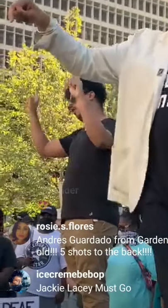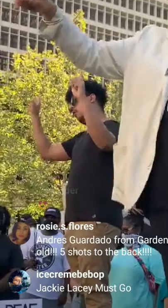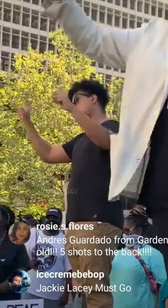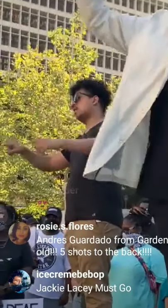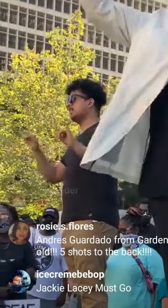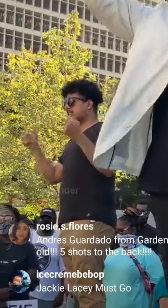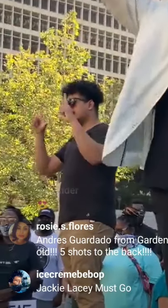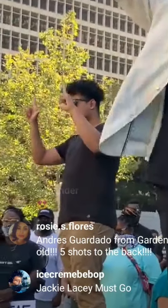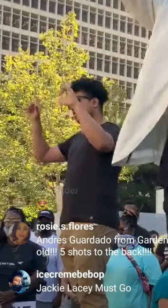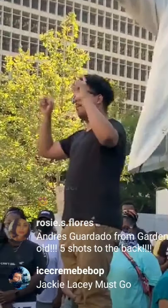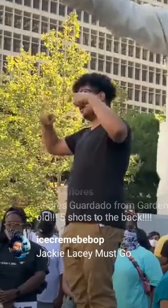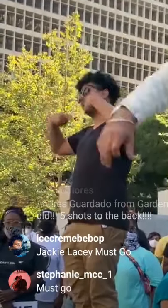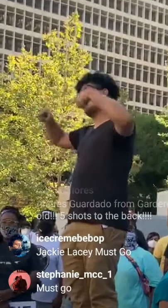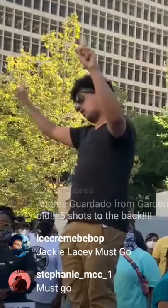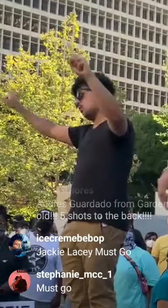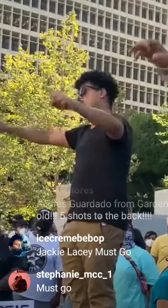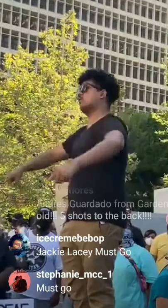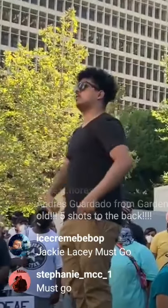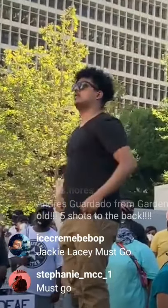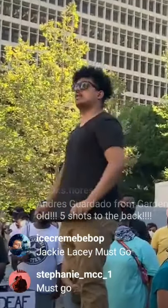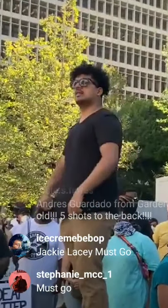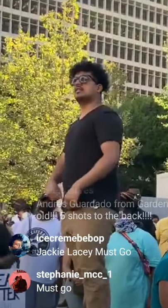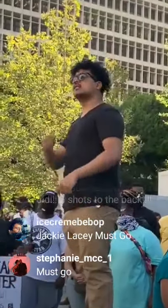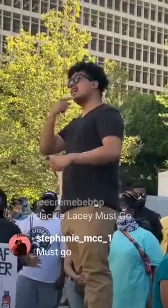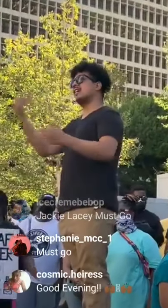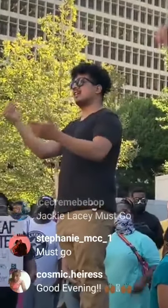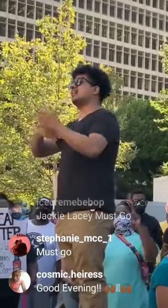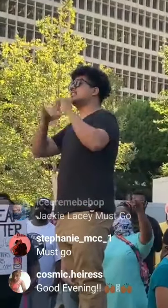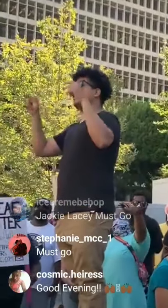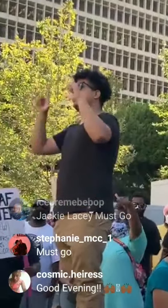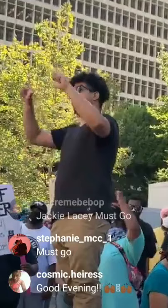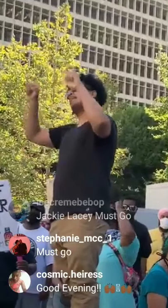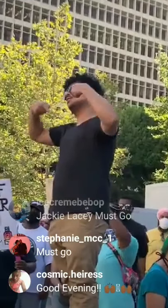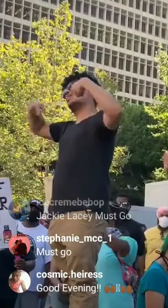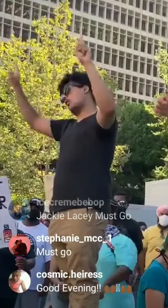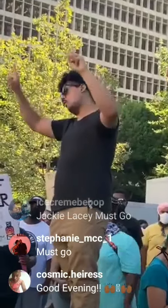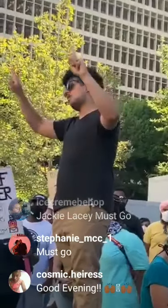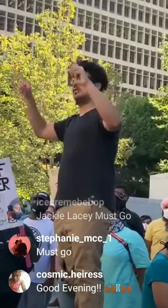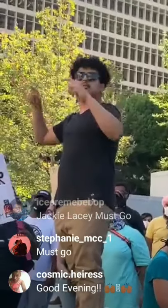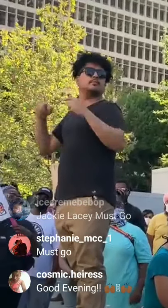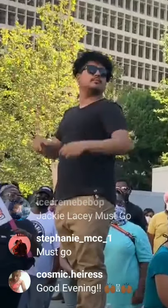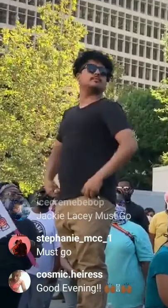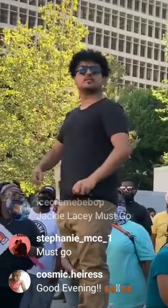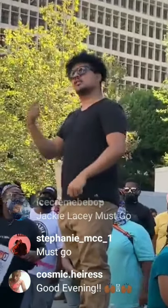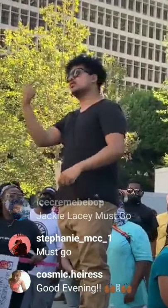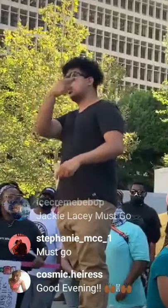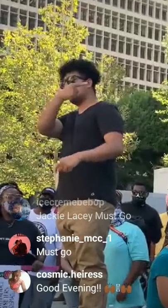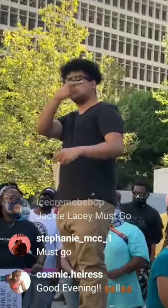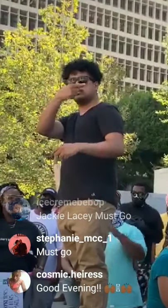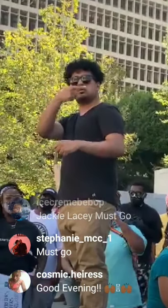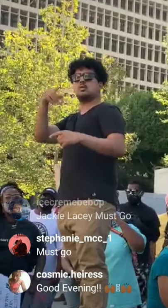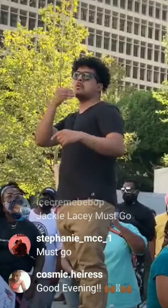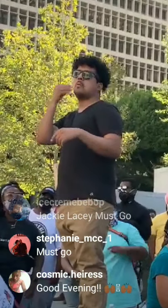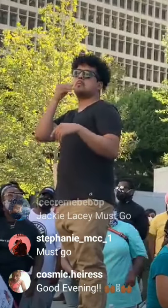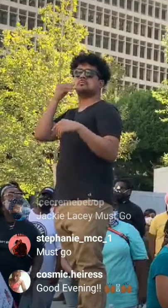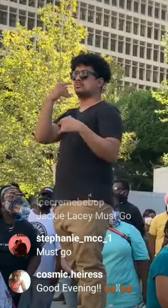Lacey. Must go. Jackie Lacey. Must go. Say it, Jackie Lacey. Must go. So that she at